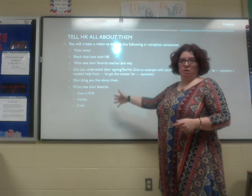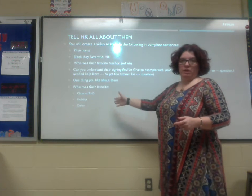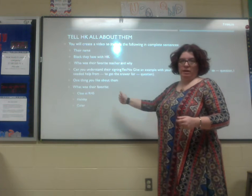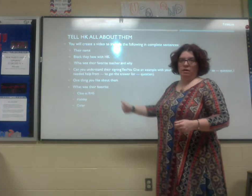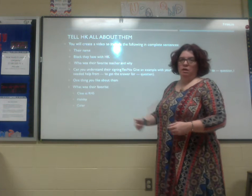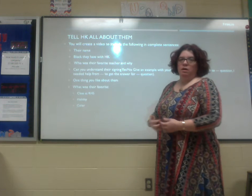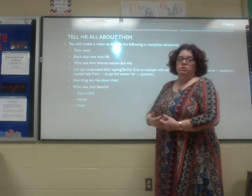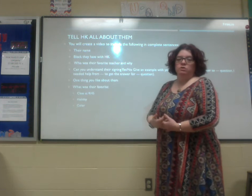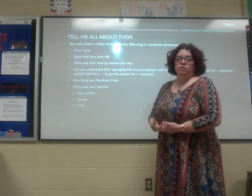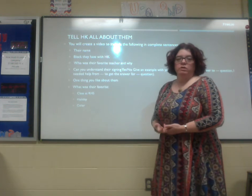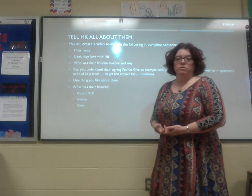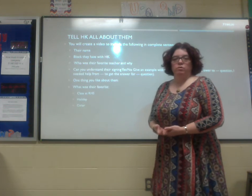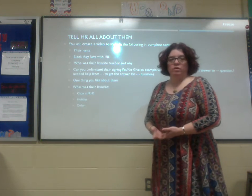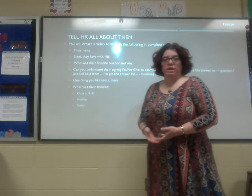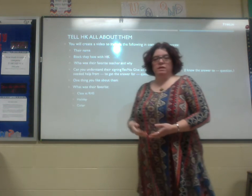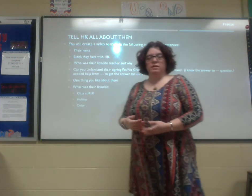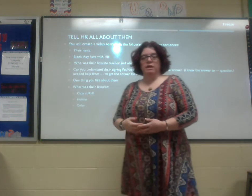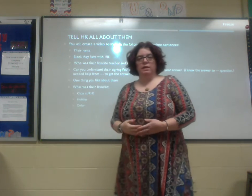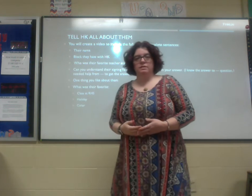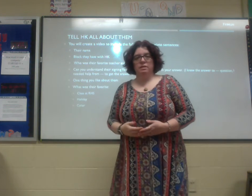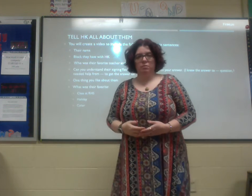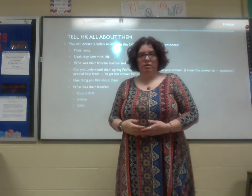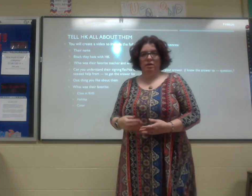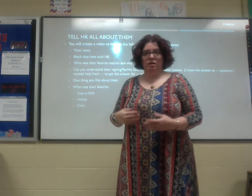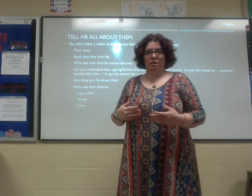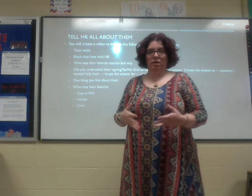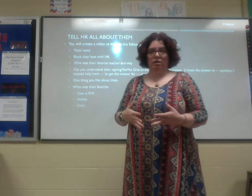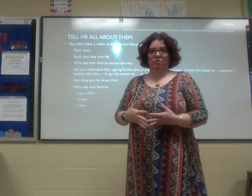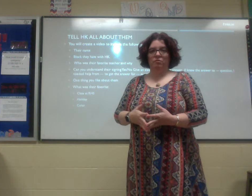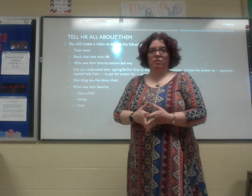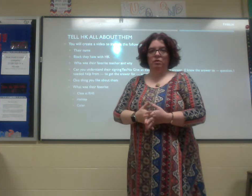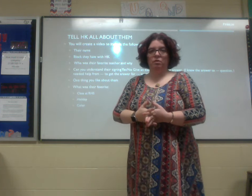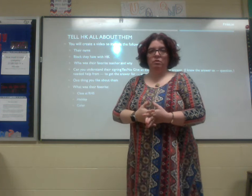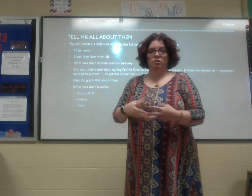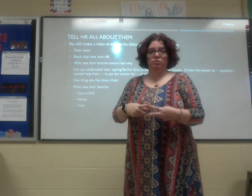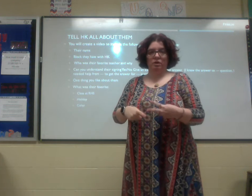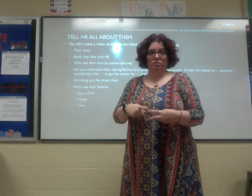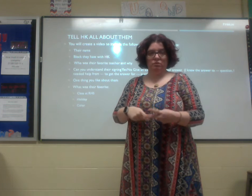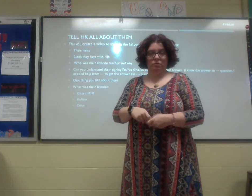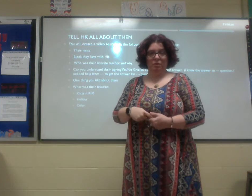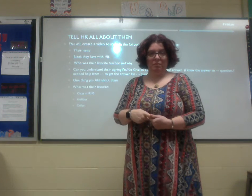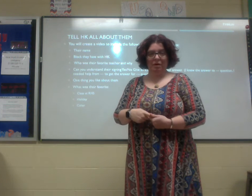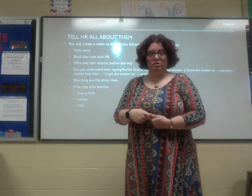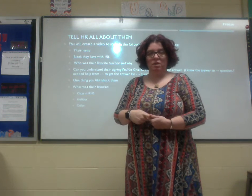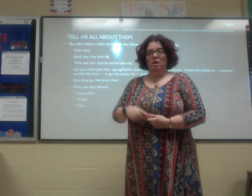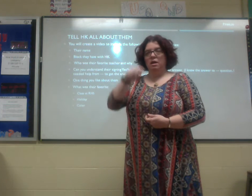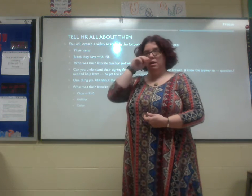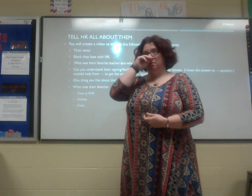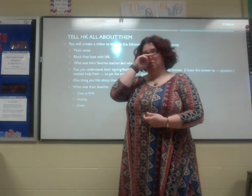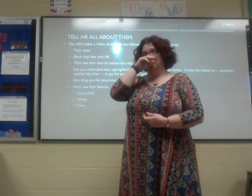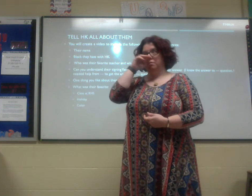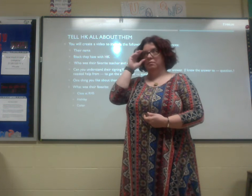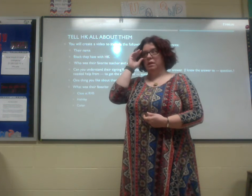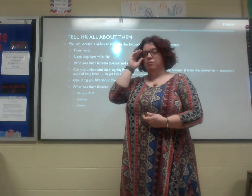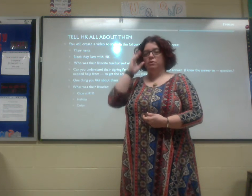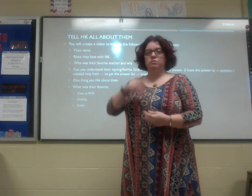I get it. So you're going to create a summary of the 2 videos of your pen pals. Now, for those of you who